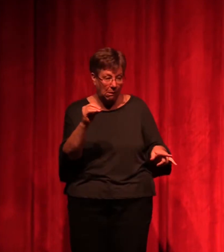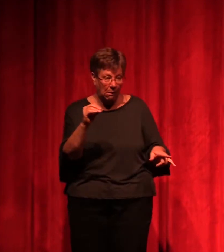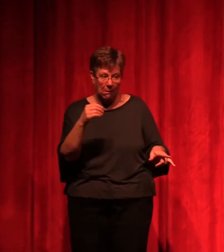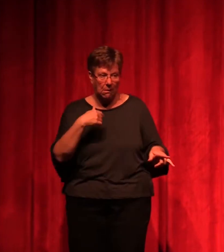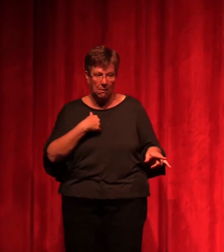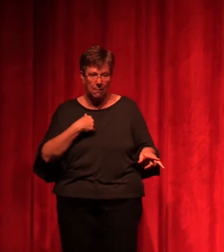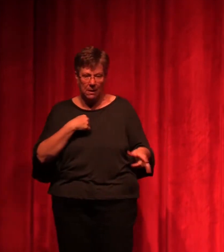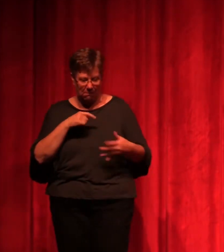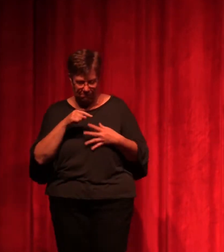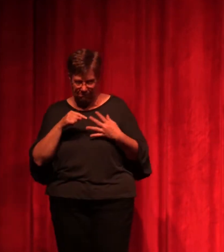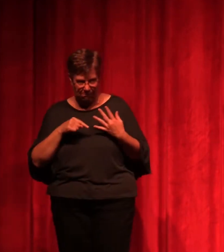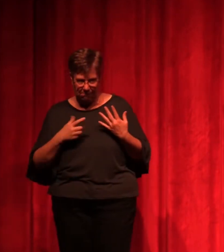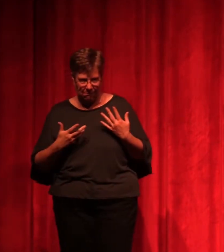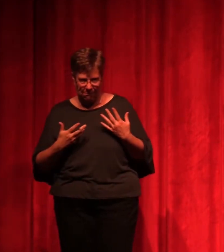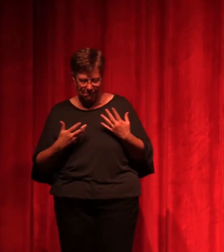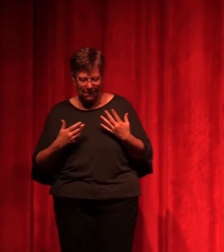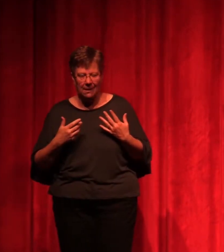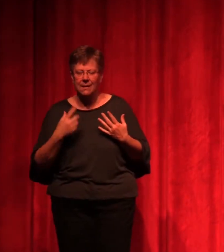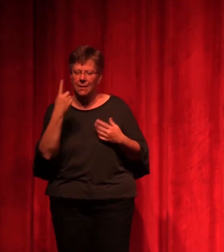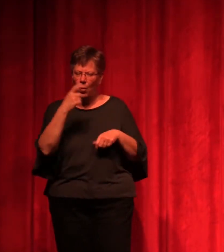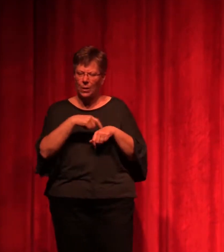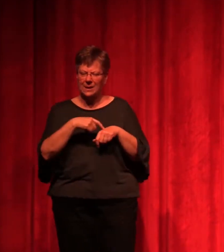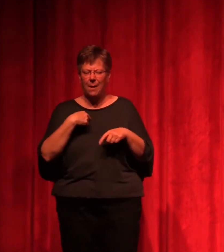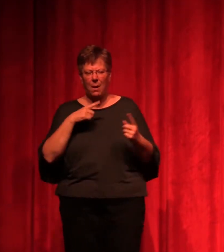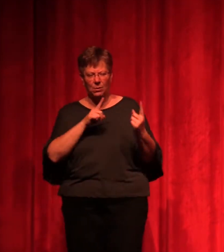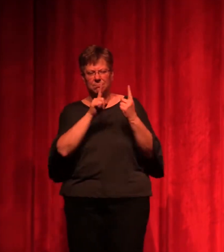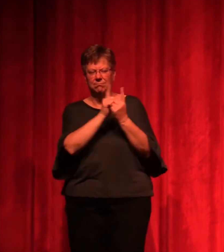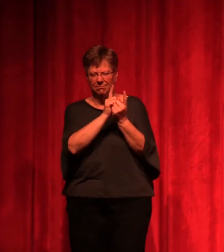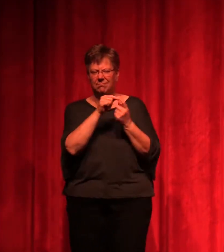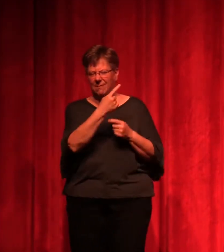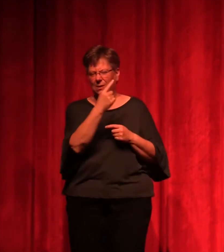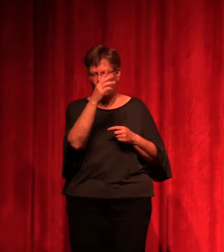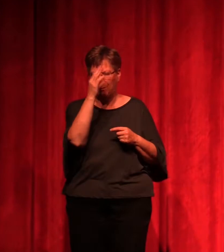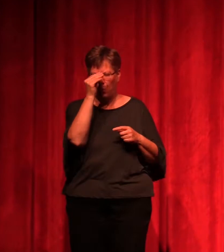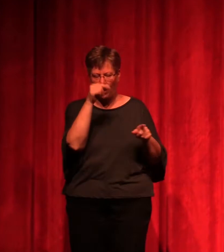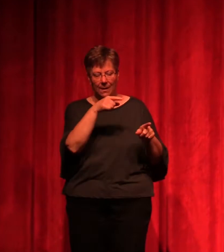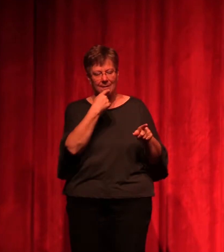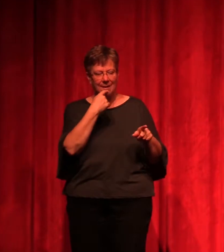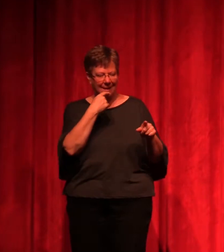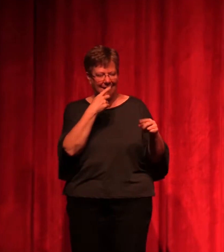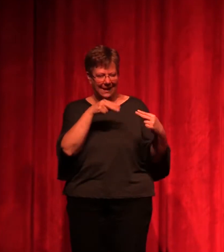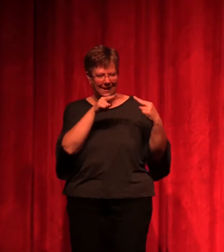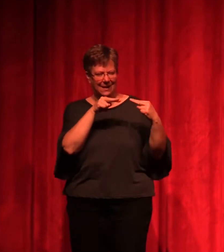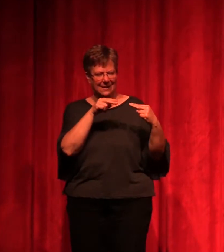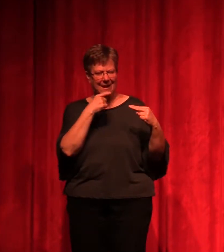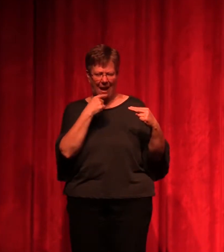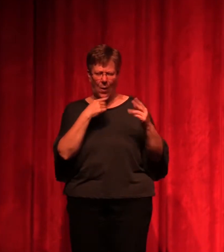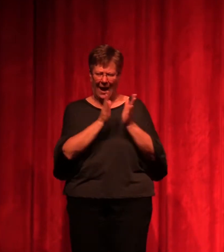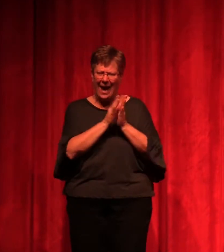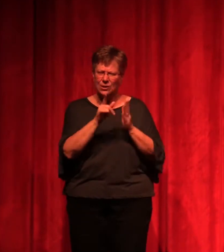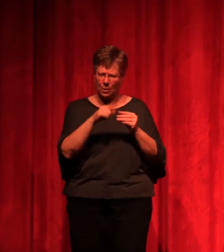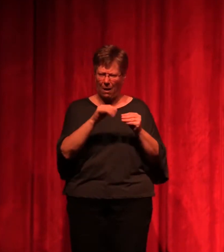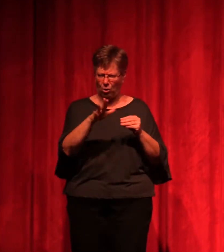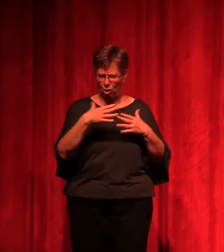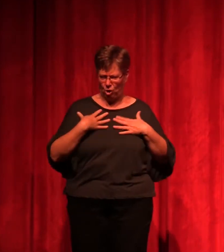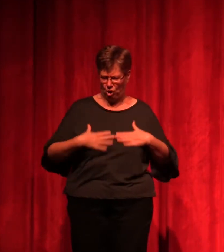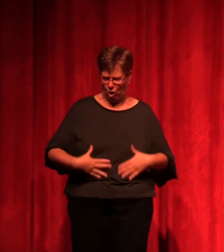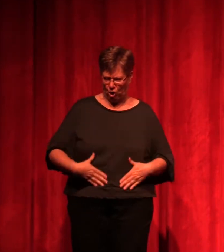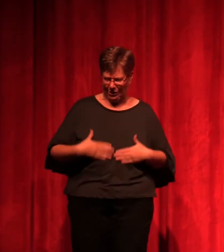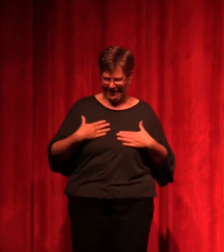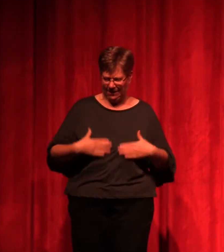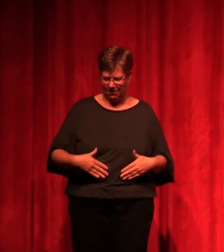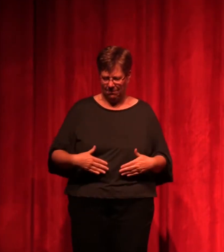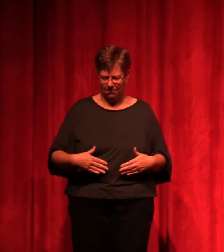didn't fit in. I was talking with this one kid one day, and he was looking at me, and he said, "I need to ask you about your shirt." And I